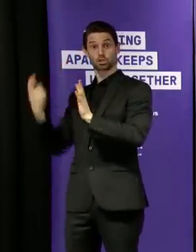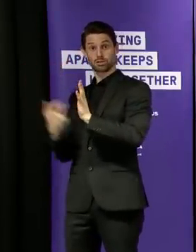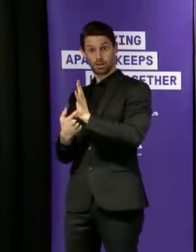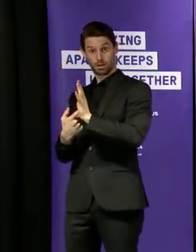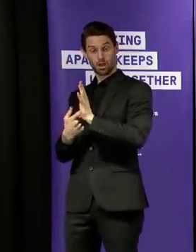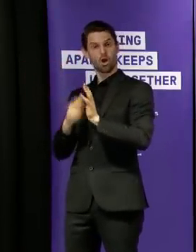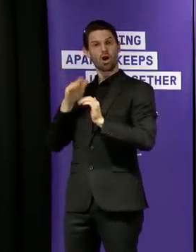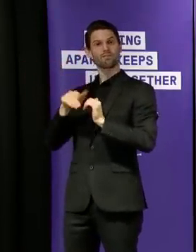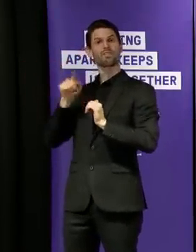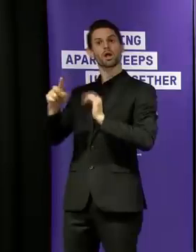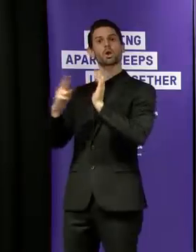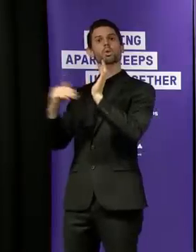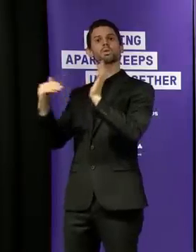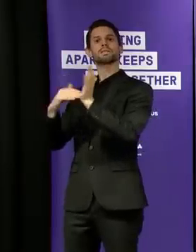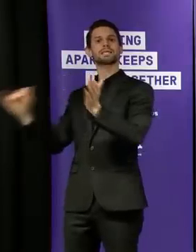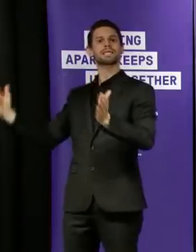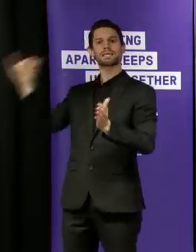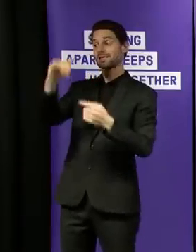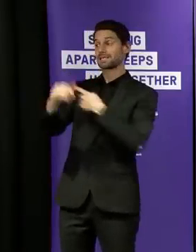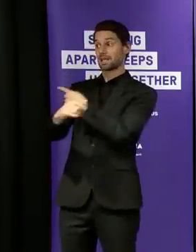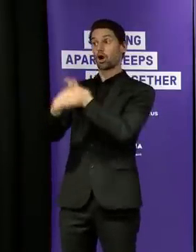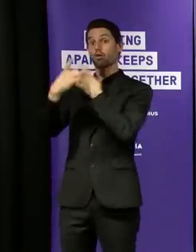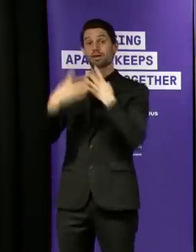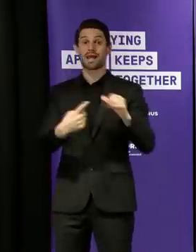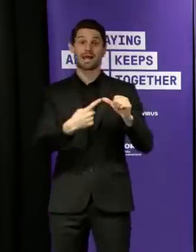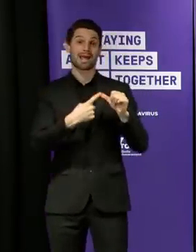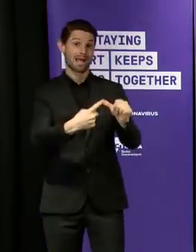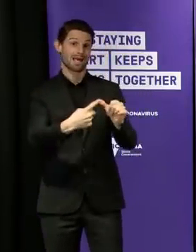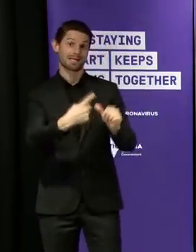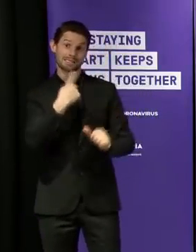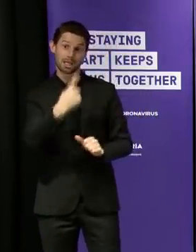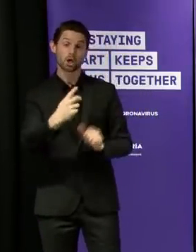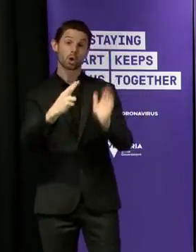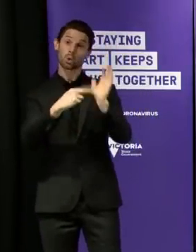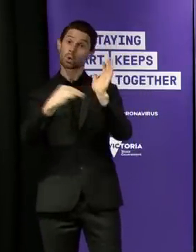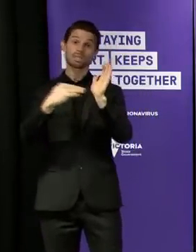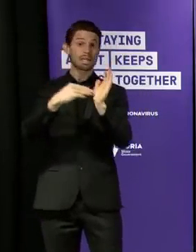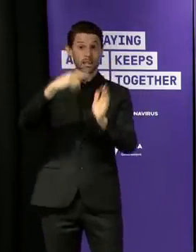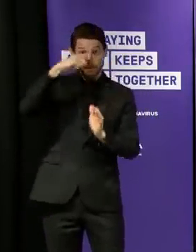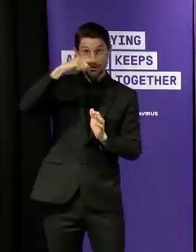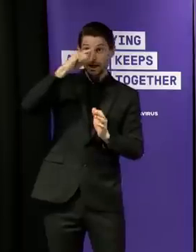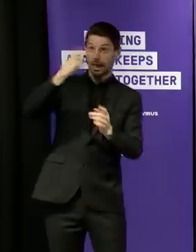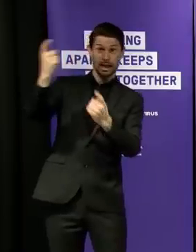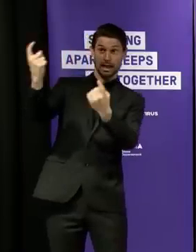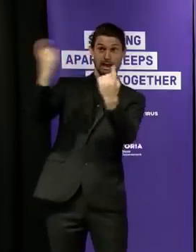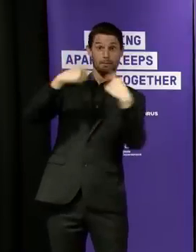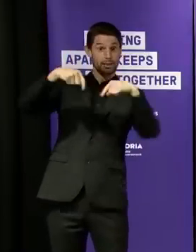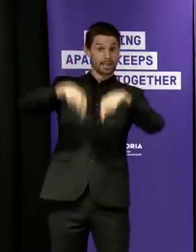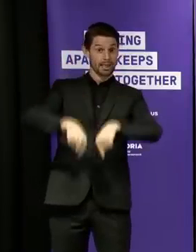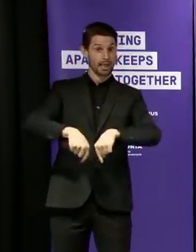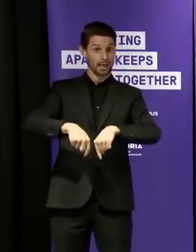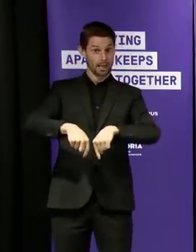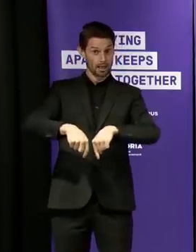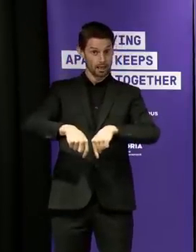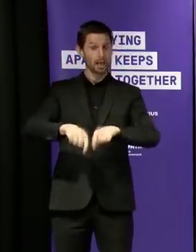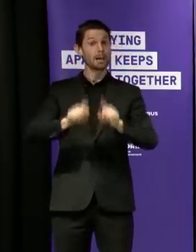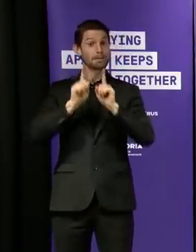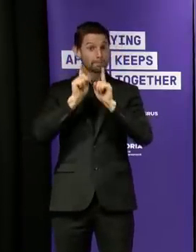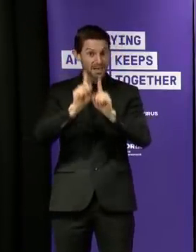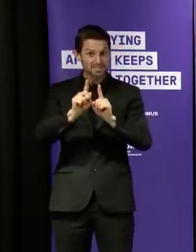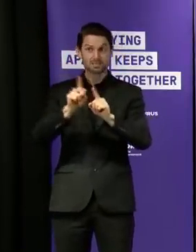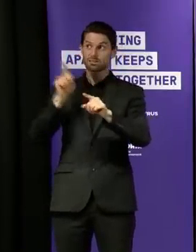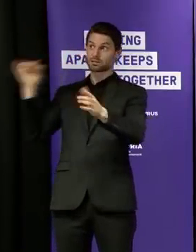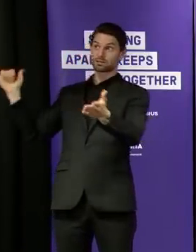know that we have missed out. New Zealanders are free to come to Victoria. The question is what the requirements are on arrival. Exactly. The travel bubble, as I understand, is that there is no